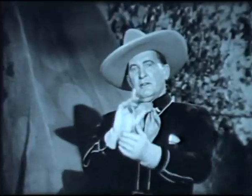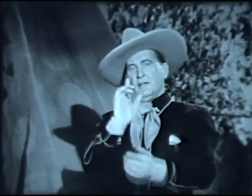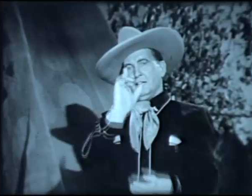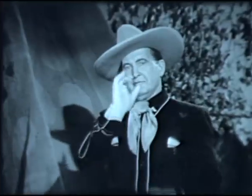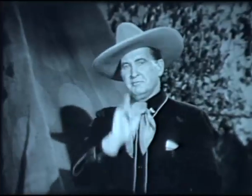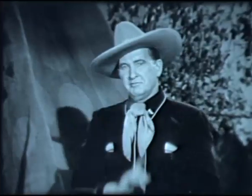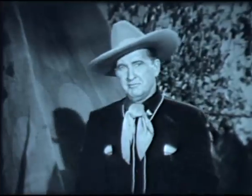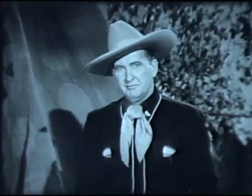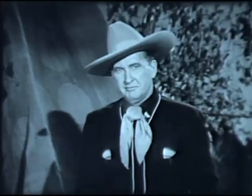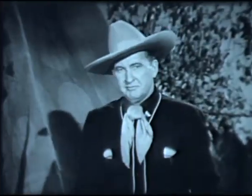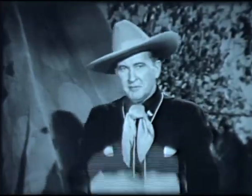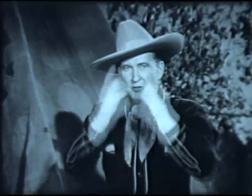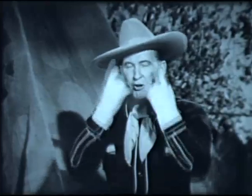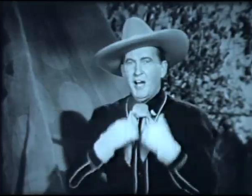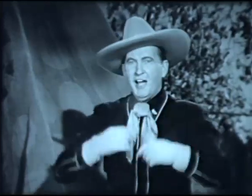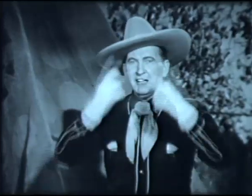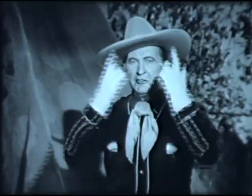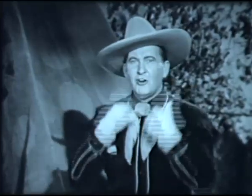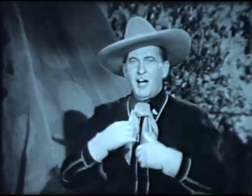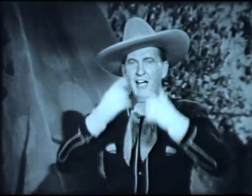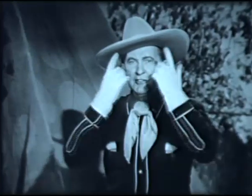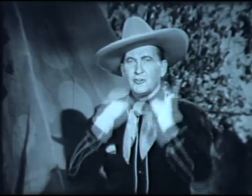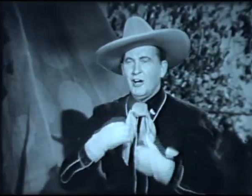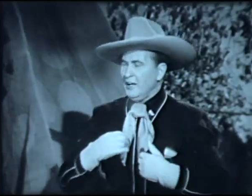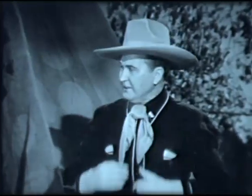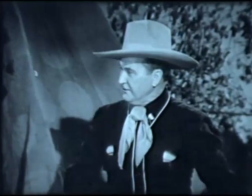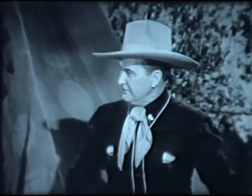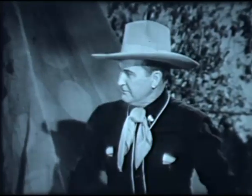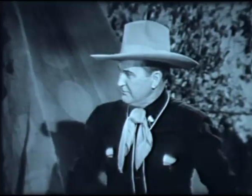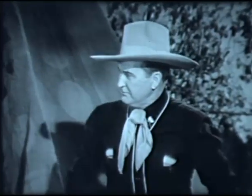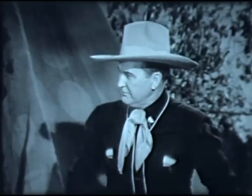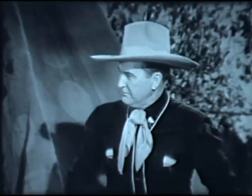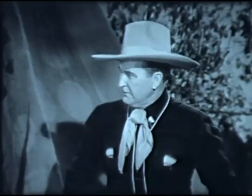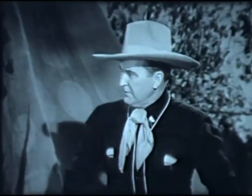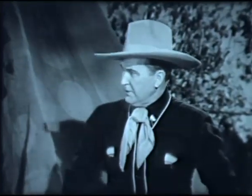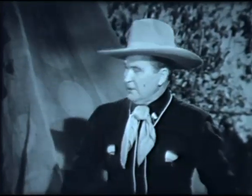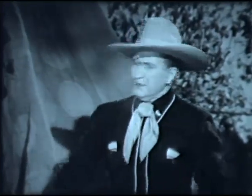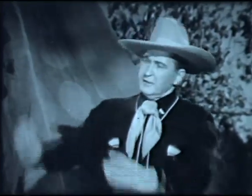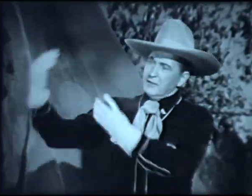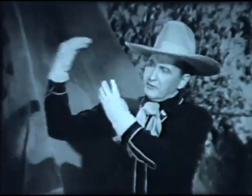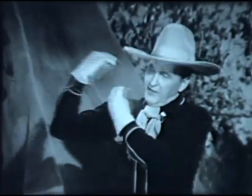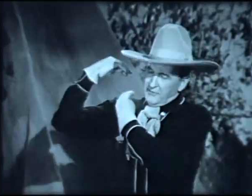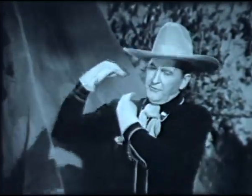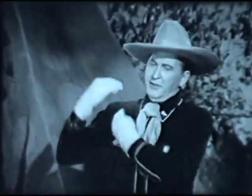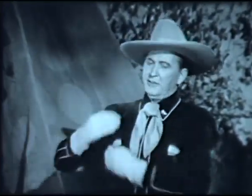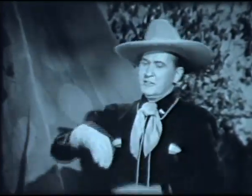Then he cried and cried and cried. The grandfather's